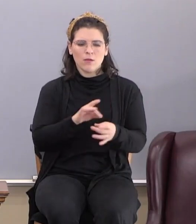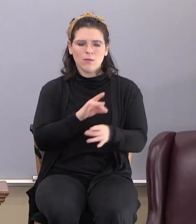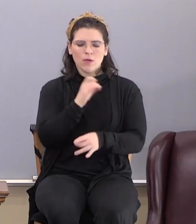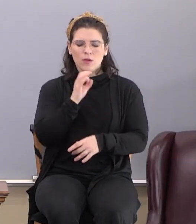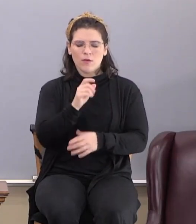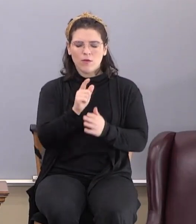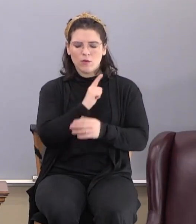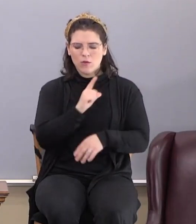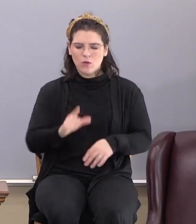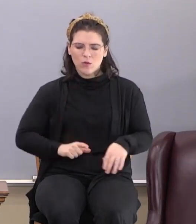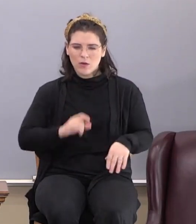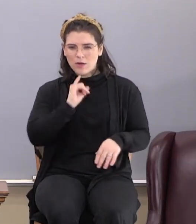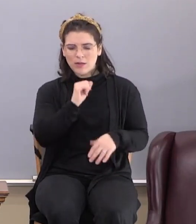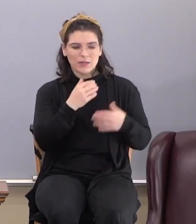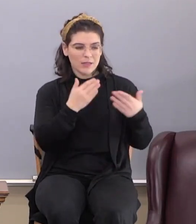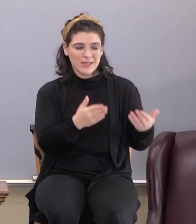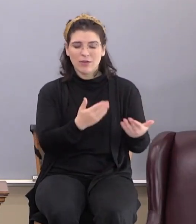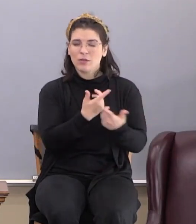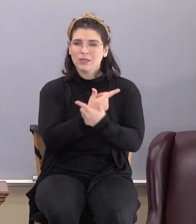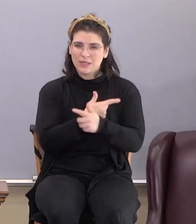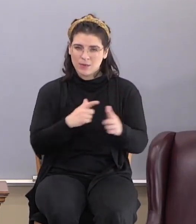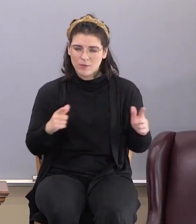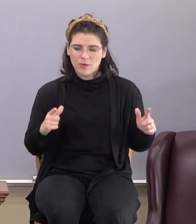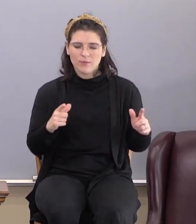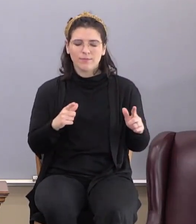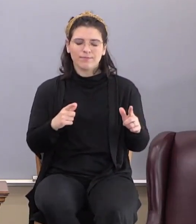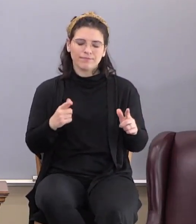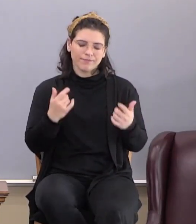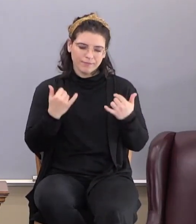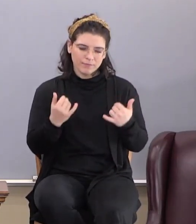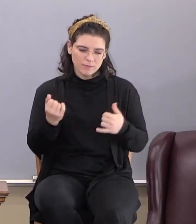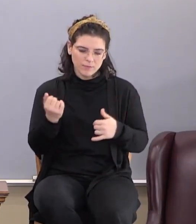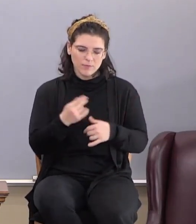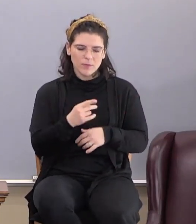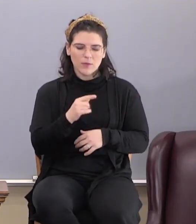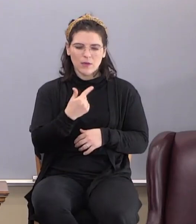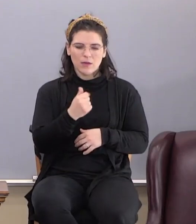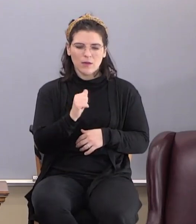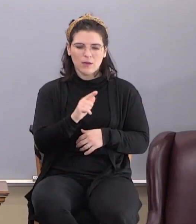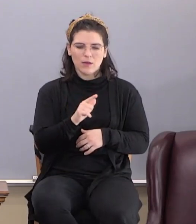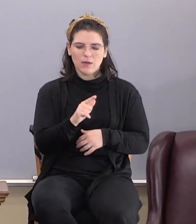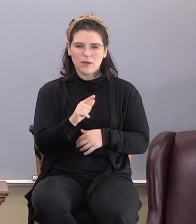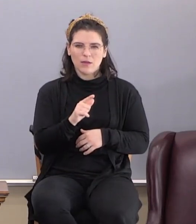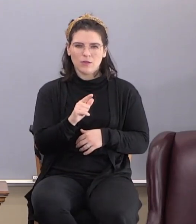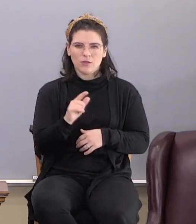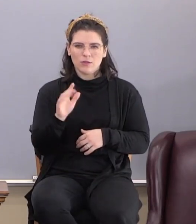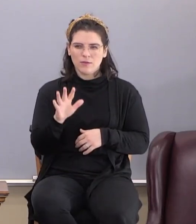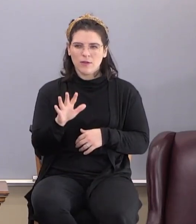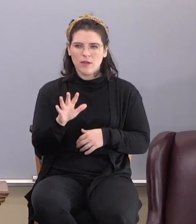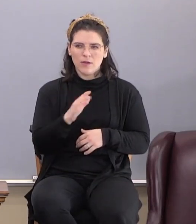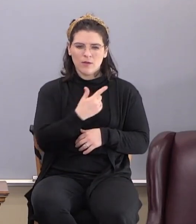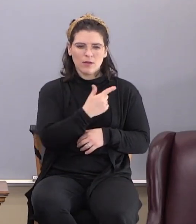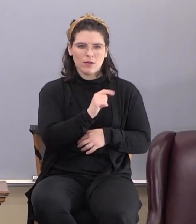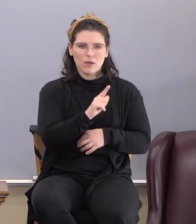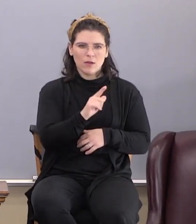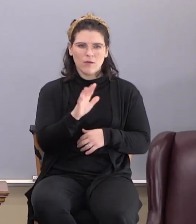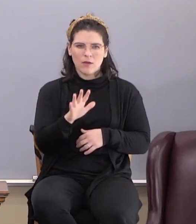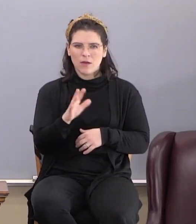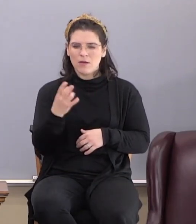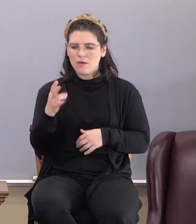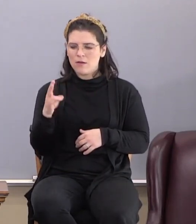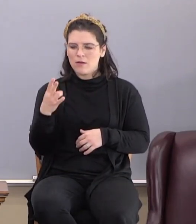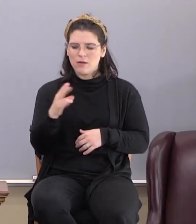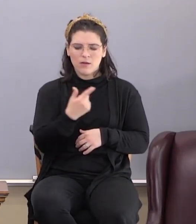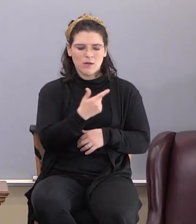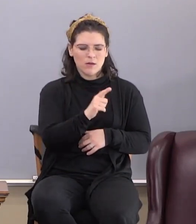Lord is, there is liberty. So now go back to Galatians chapter 5 and verse 17 again.